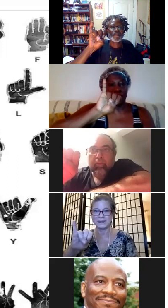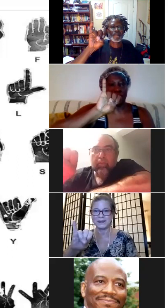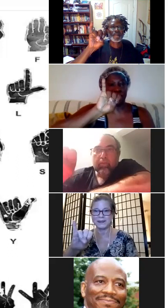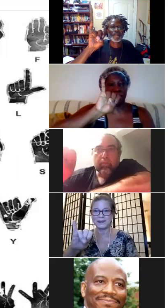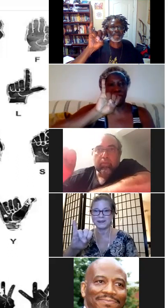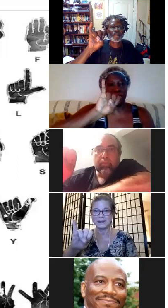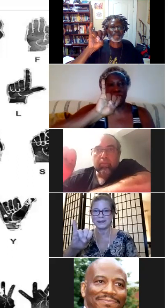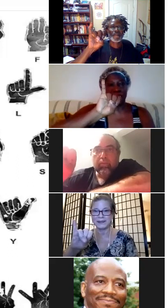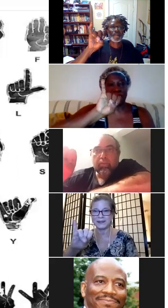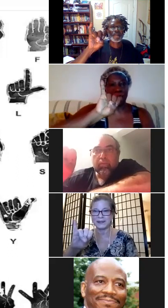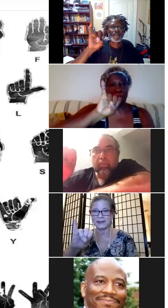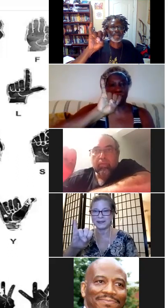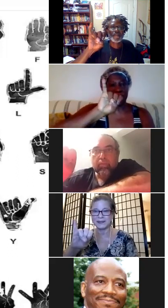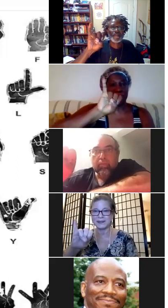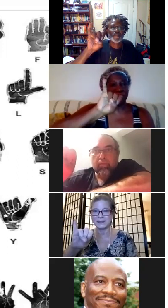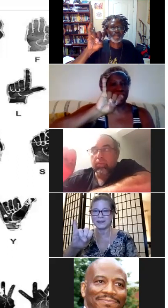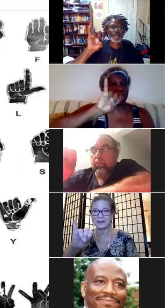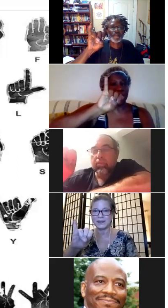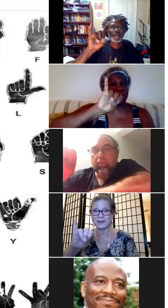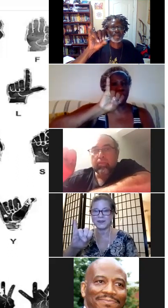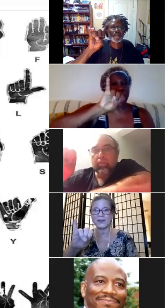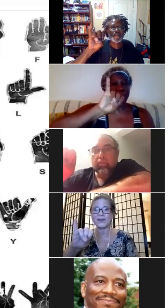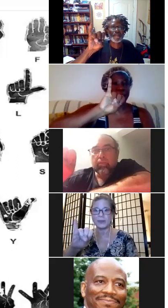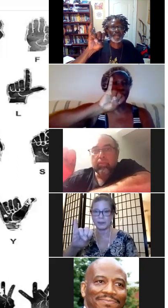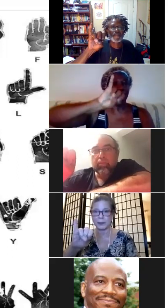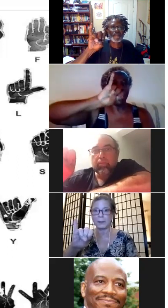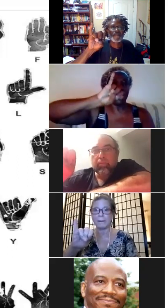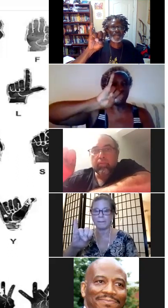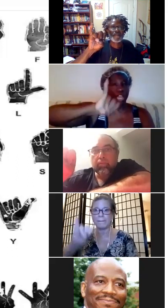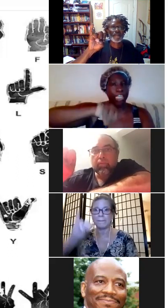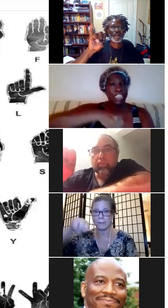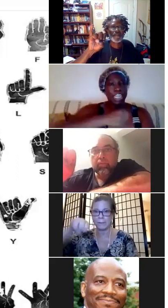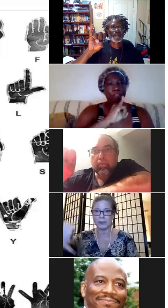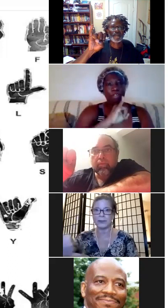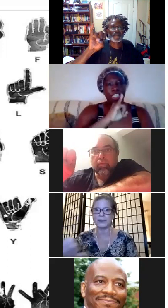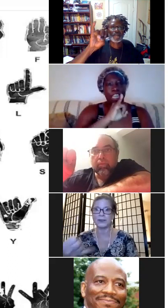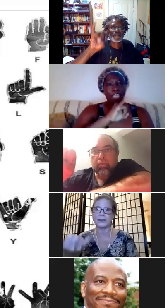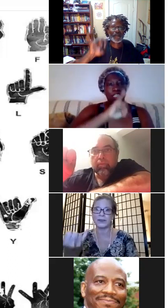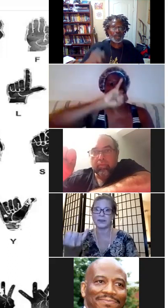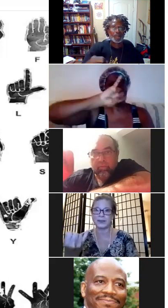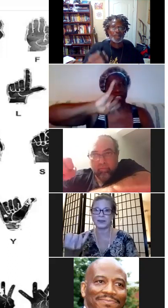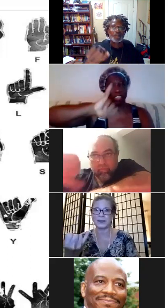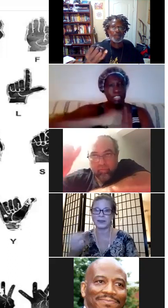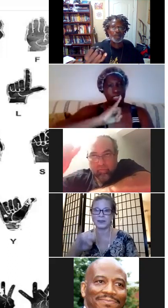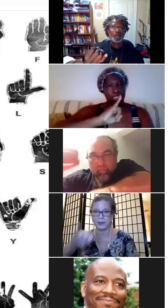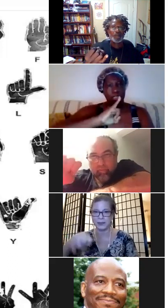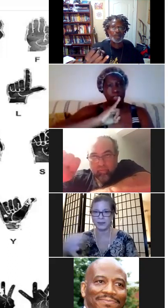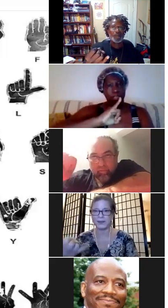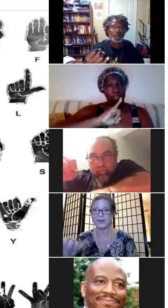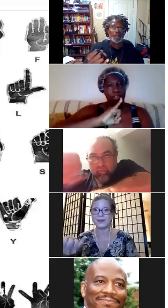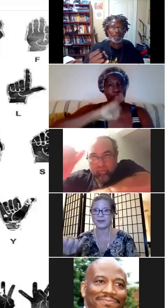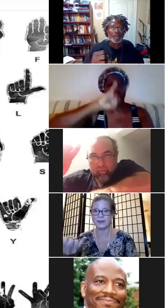and keeping that same pinky finger up for I, drawing a J for J.